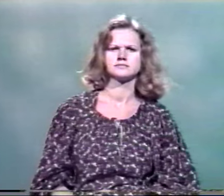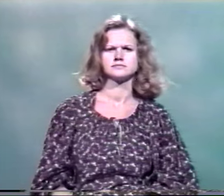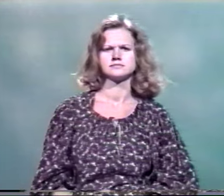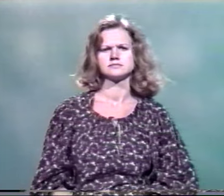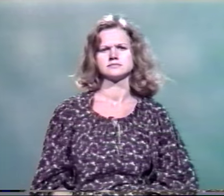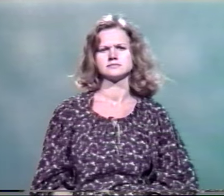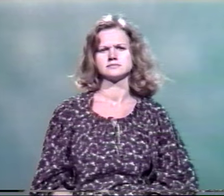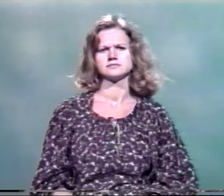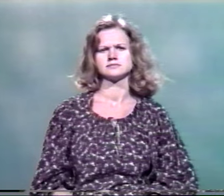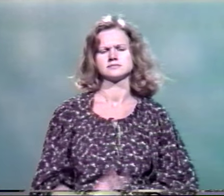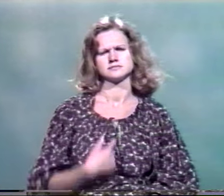I told him, come on.